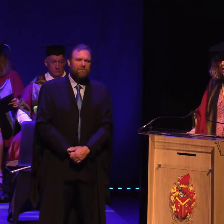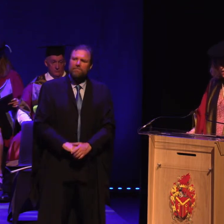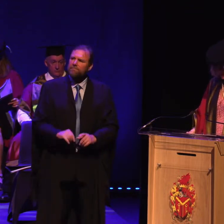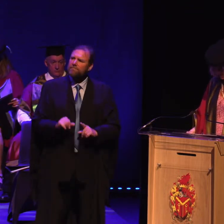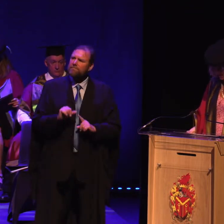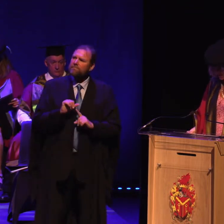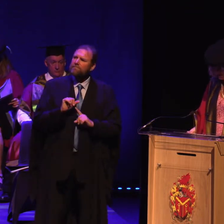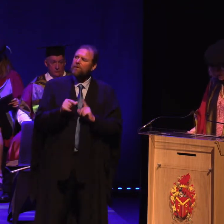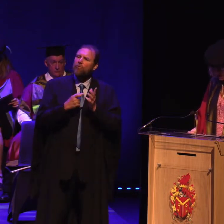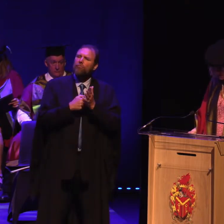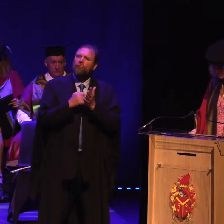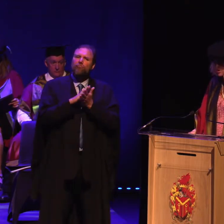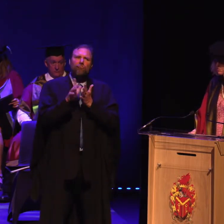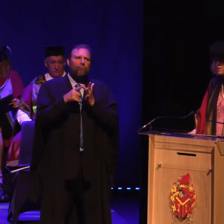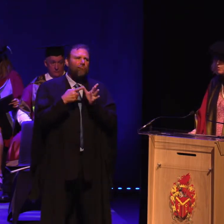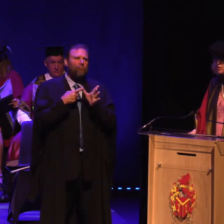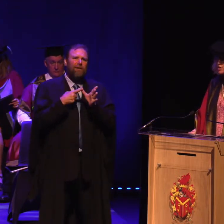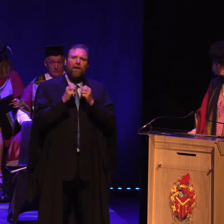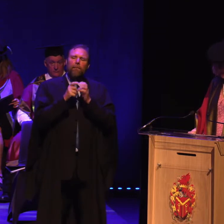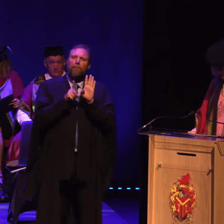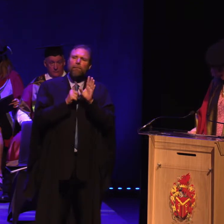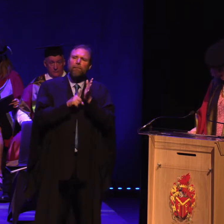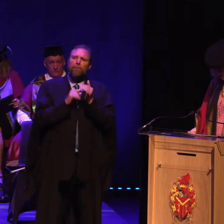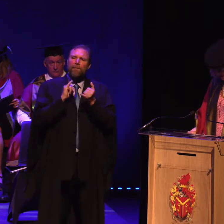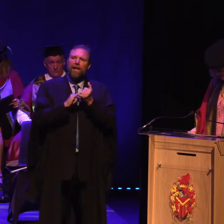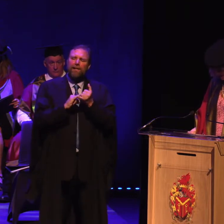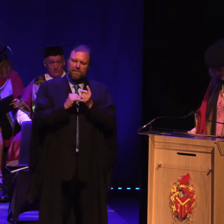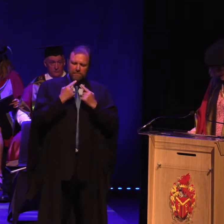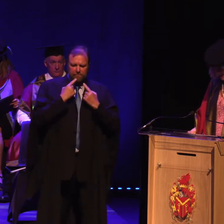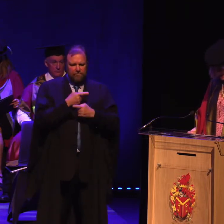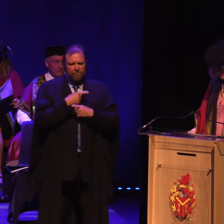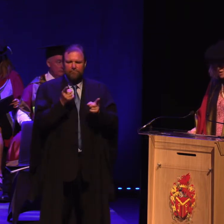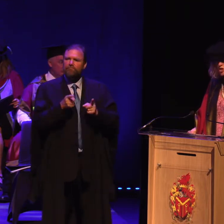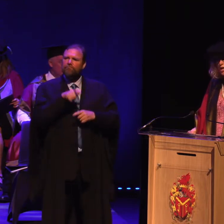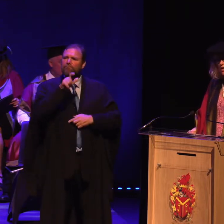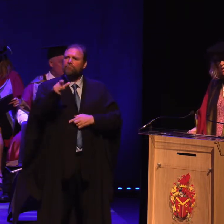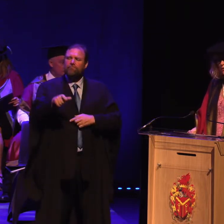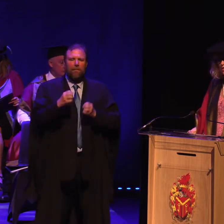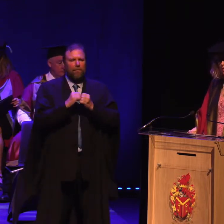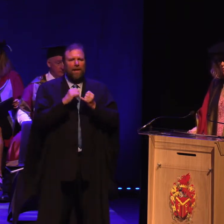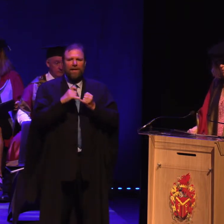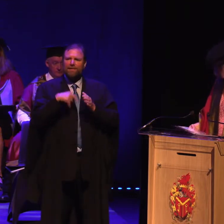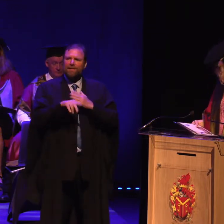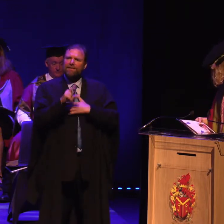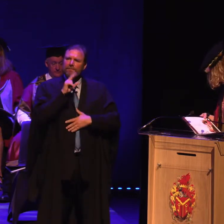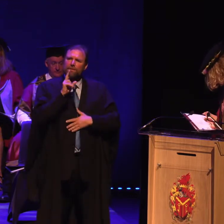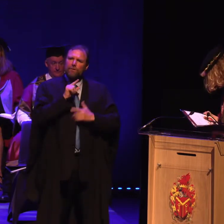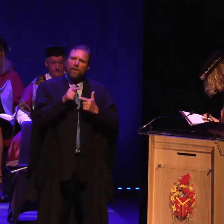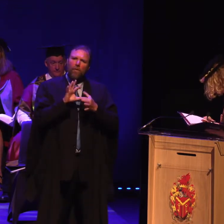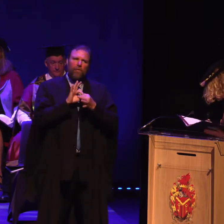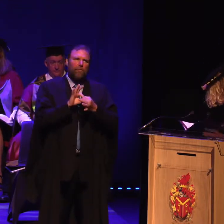Rhea Bayliss will announce the students who have been awarded Bachelor of Science in Speech and Language Therapy.